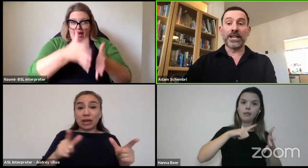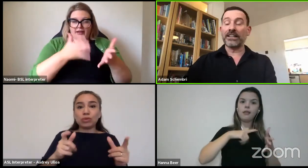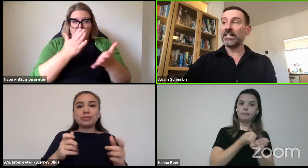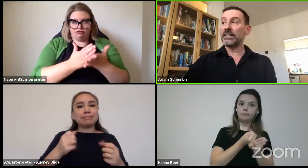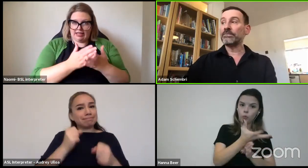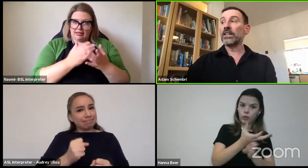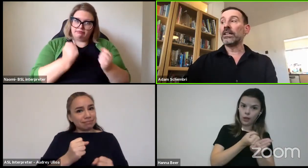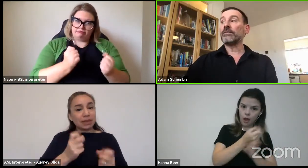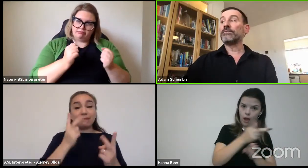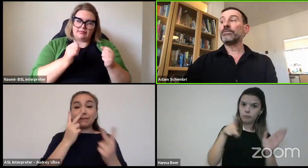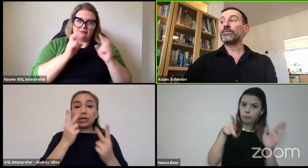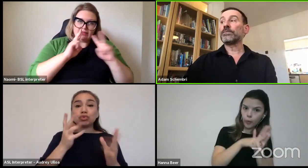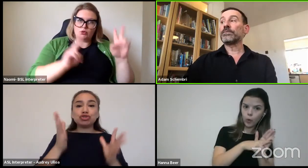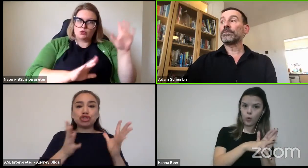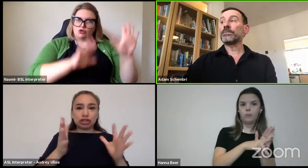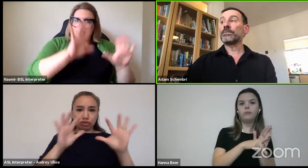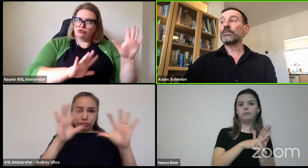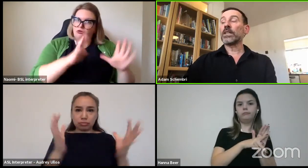gestural modality.